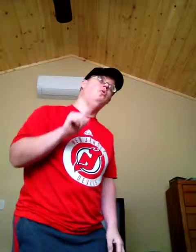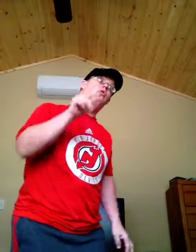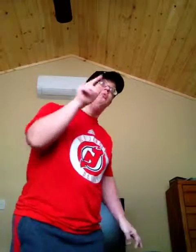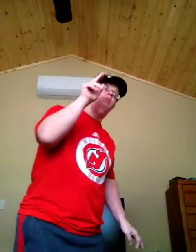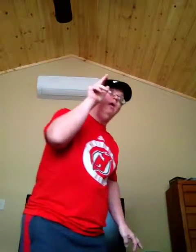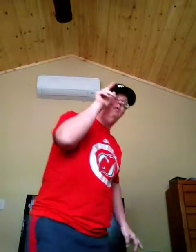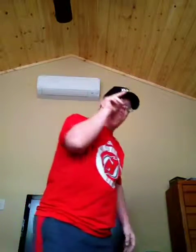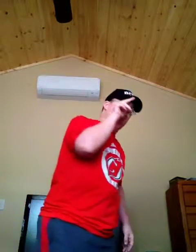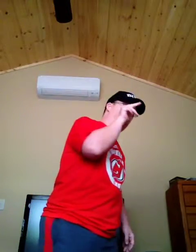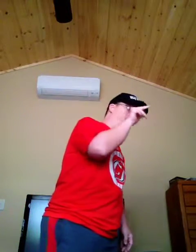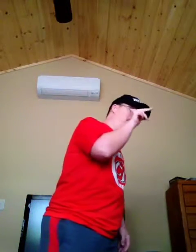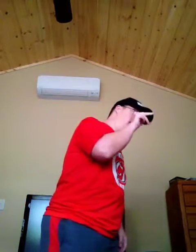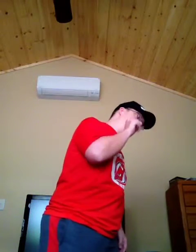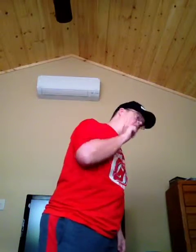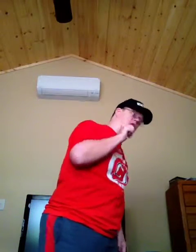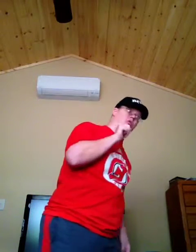used to play with the Yankees.